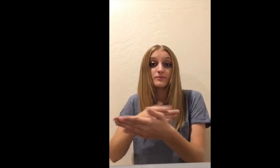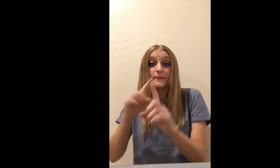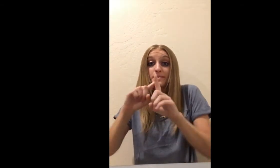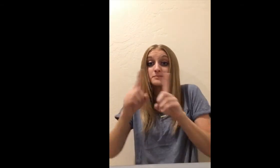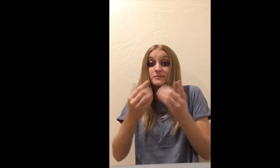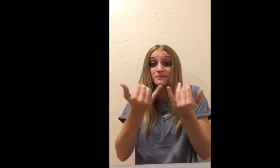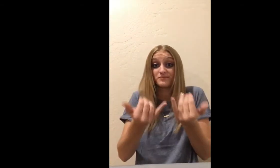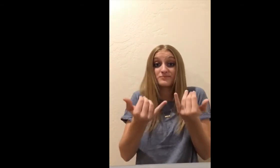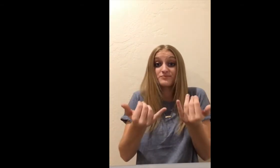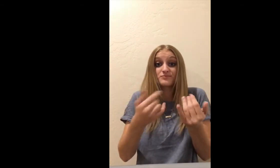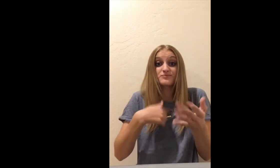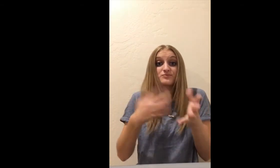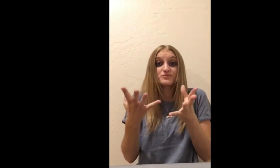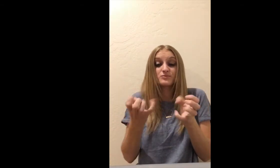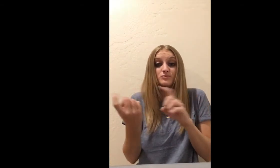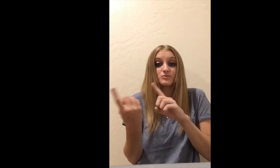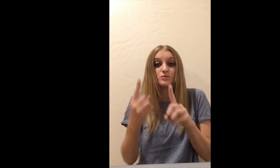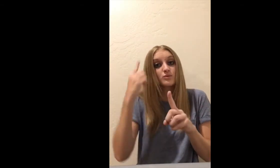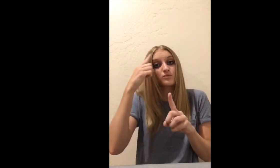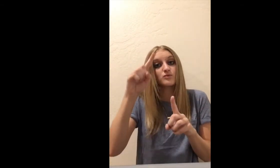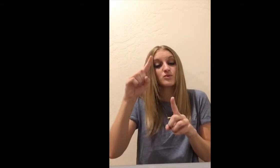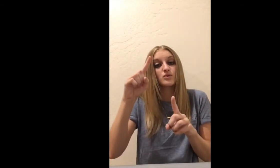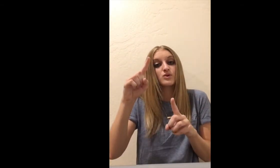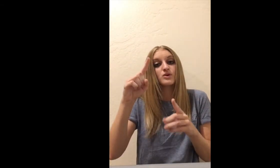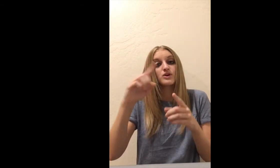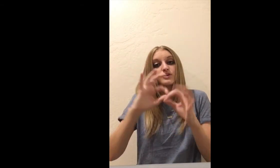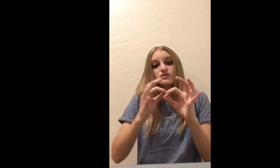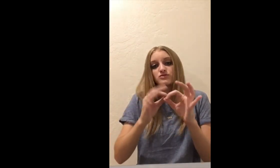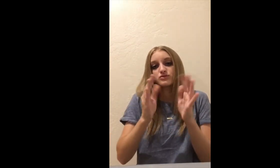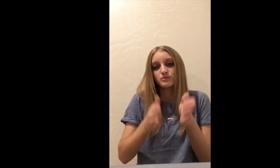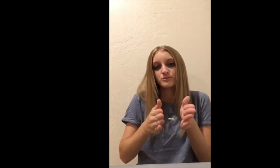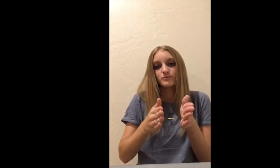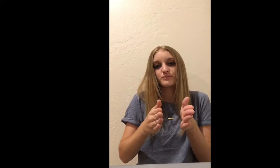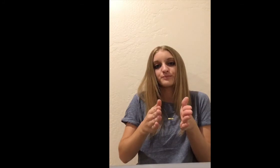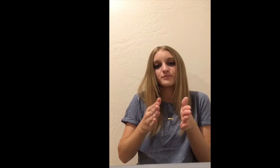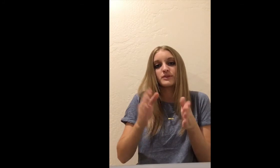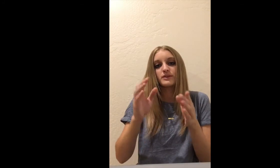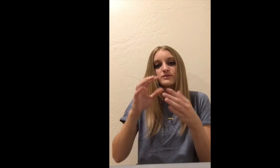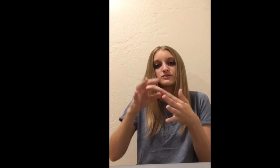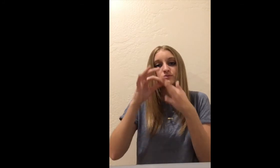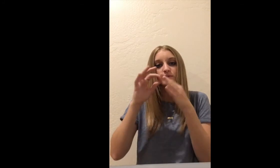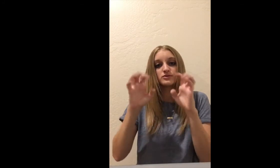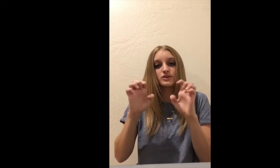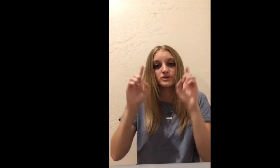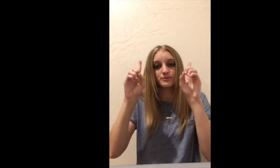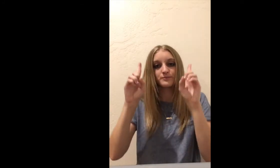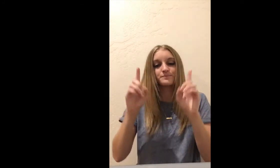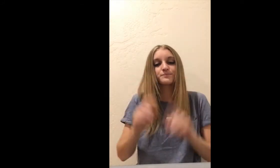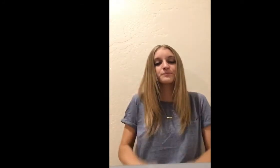music, but now I want to go to college for interpreting and special education.